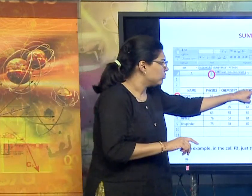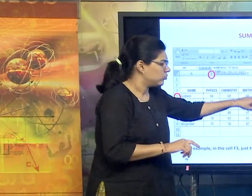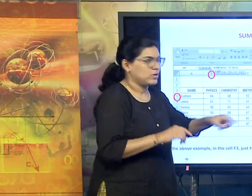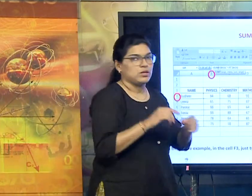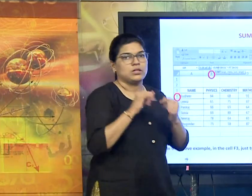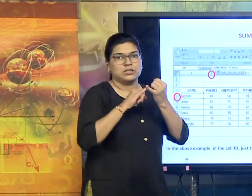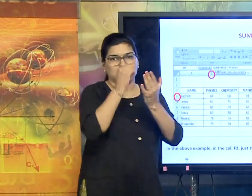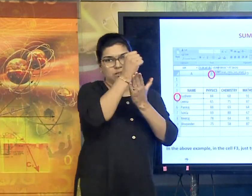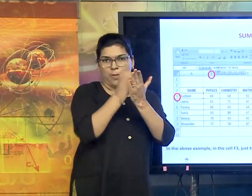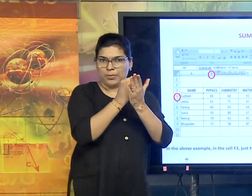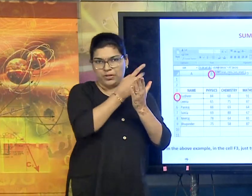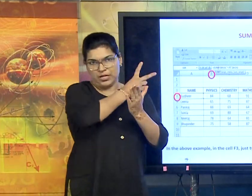Here again we have